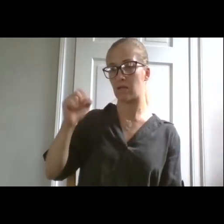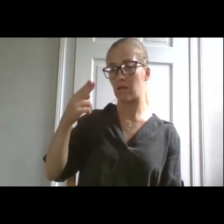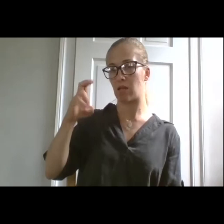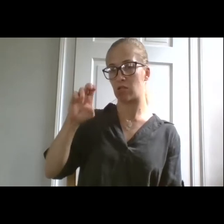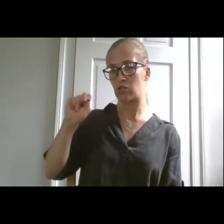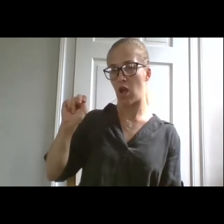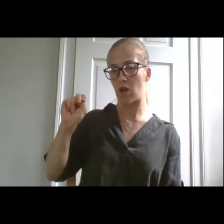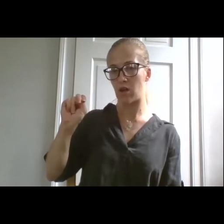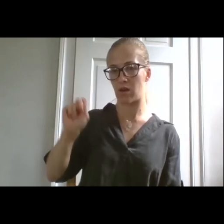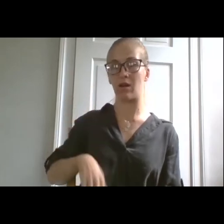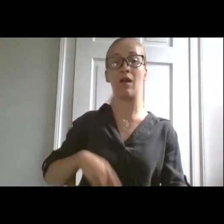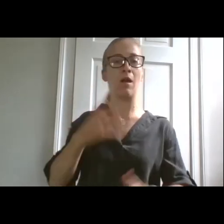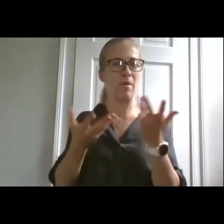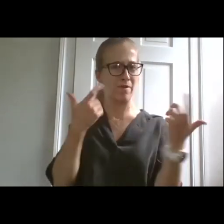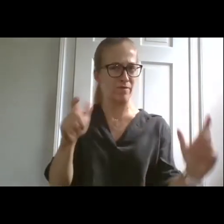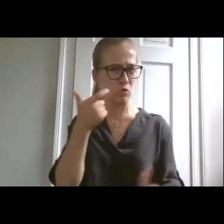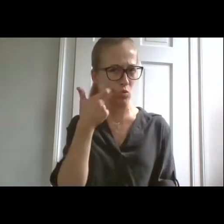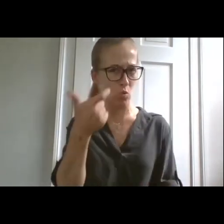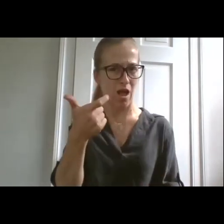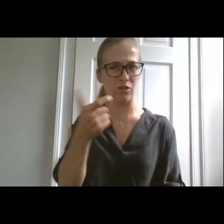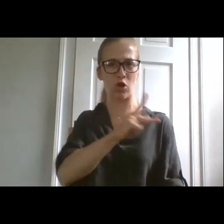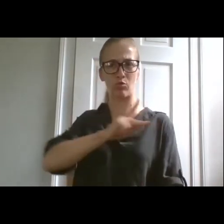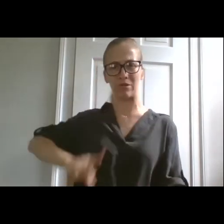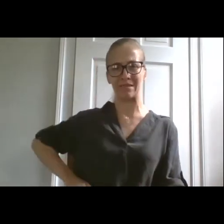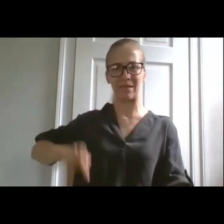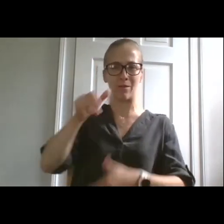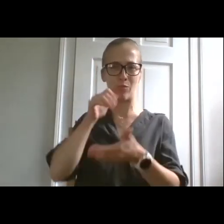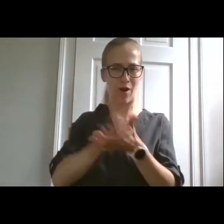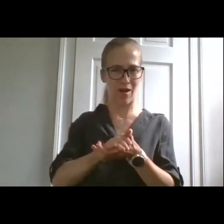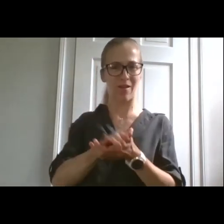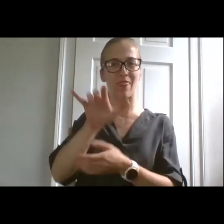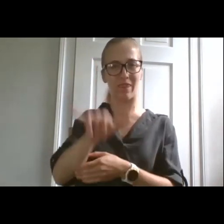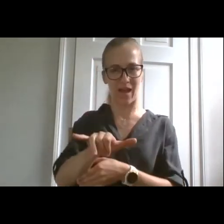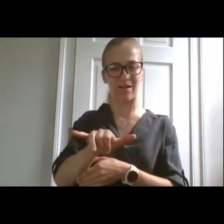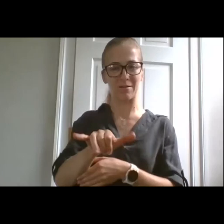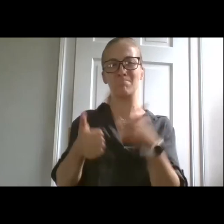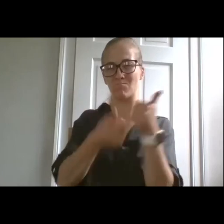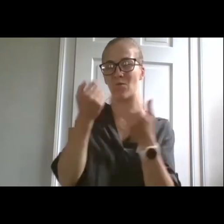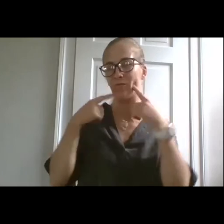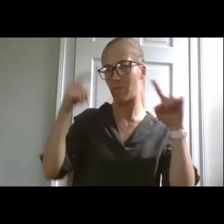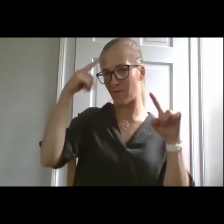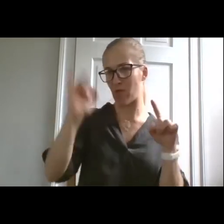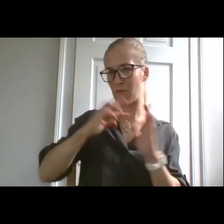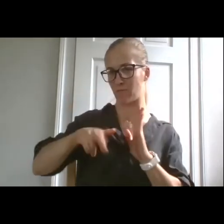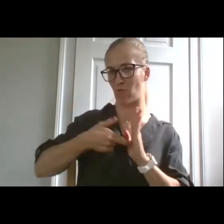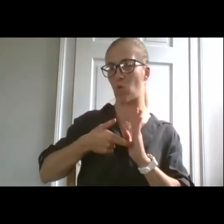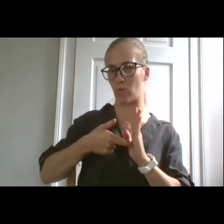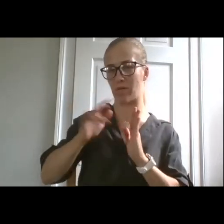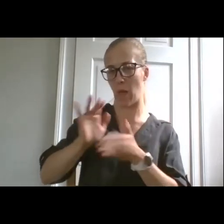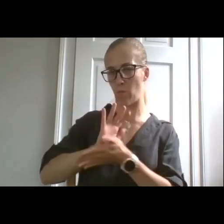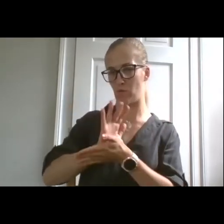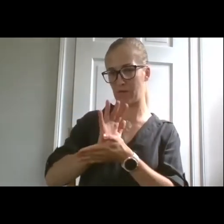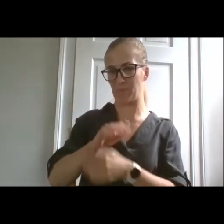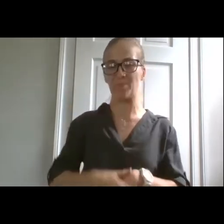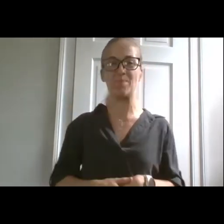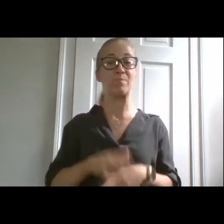seen called The Princess Bride. He's been in many films, but he's most famous probably for his role in The Princess Bride. He's the leader